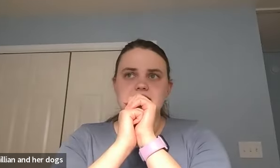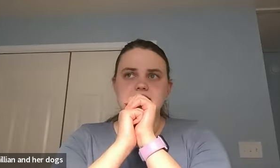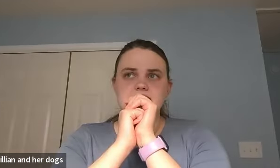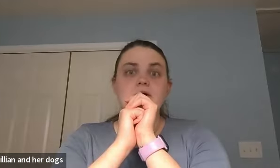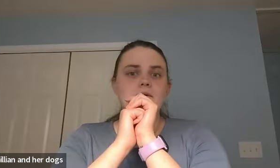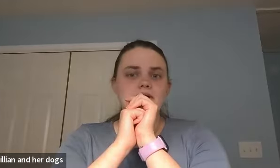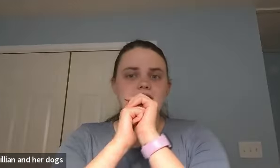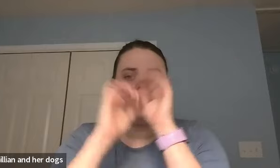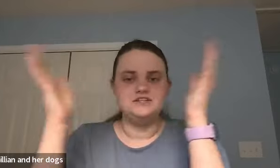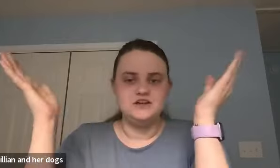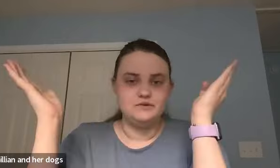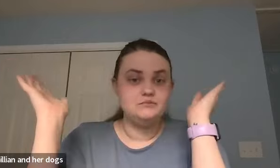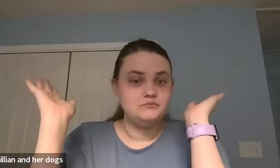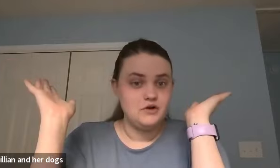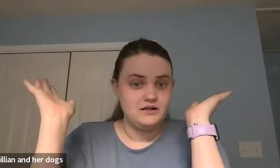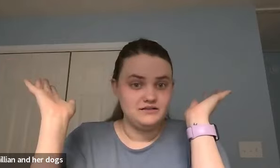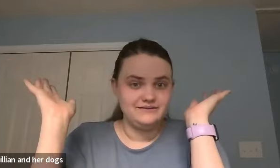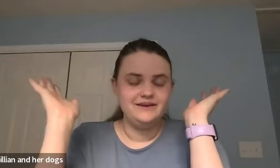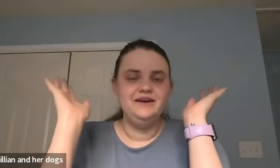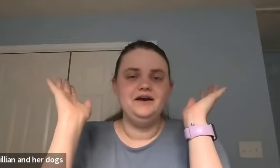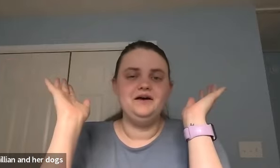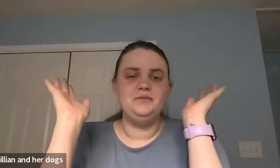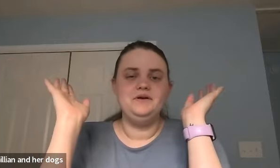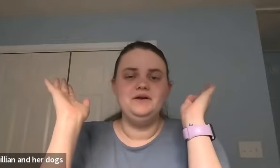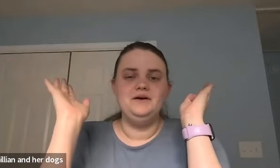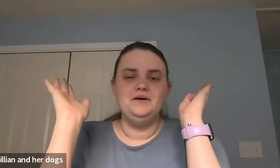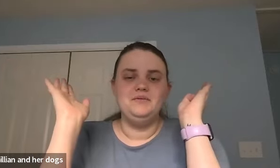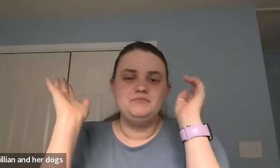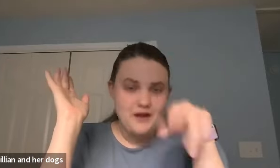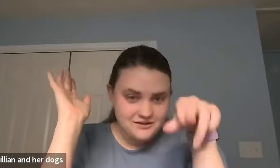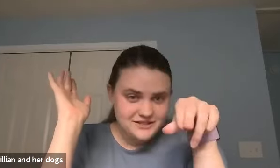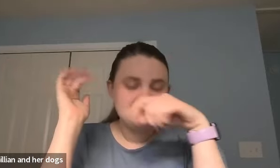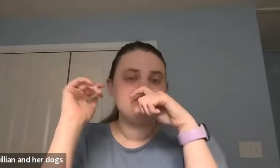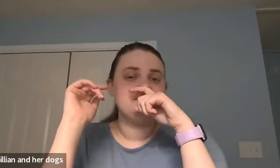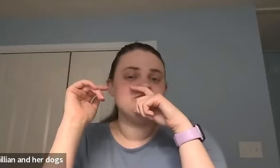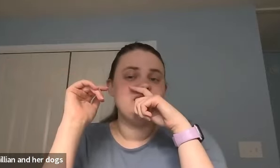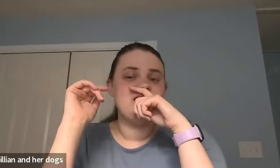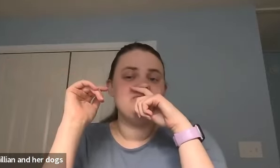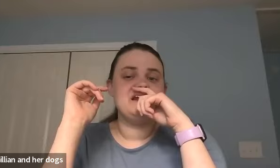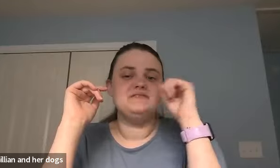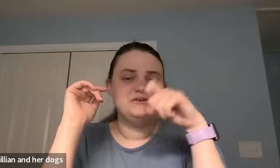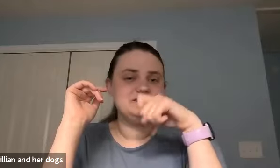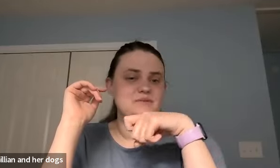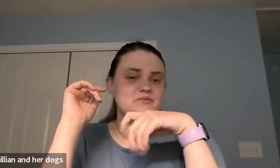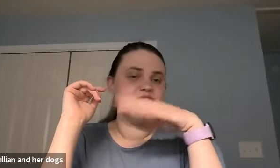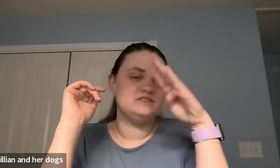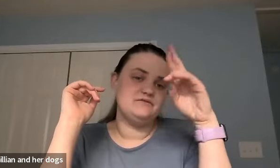of? Oh, I just thought of one, broccoli. Broccoli you can finger spell, but I've noticed that what people will do is they'll finger